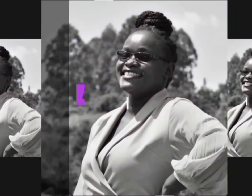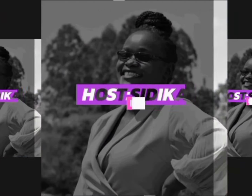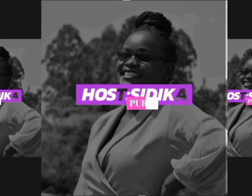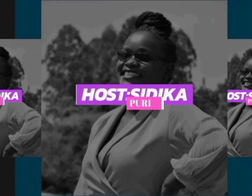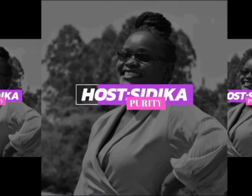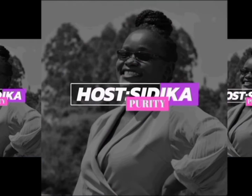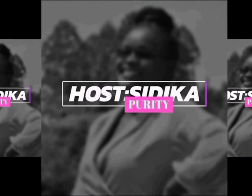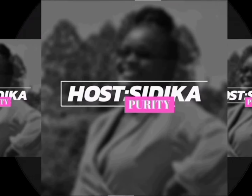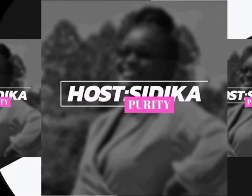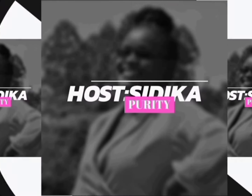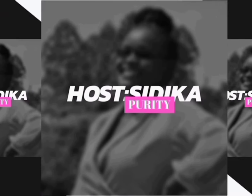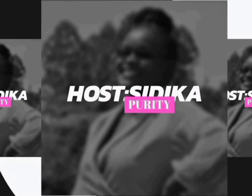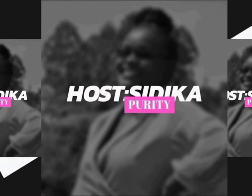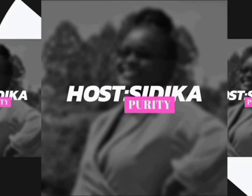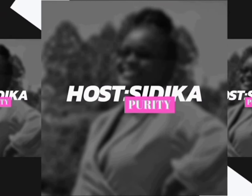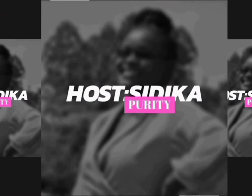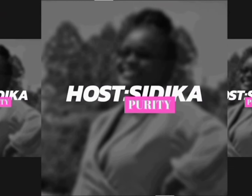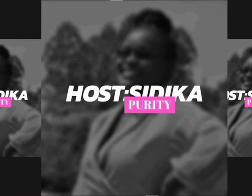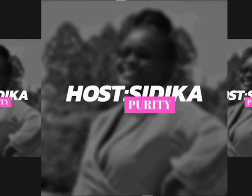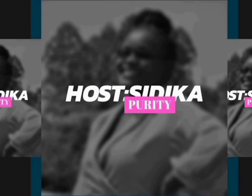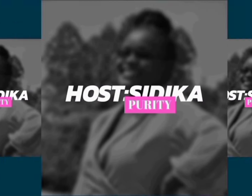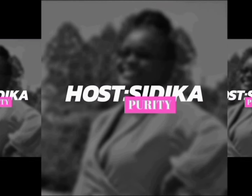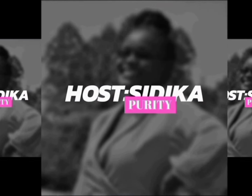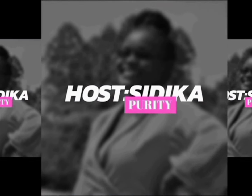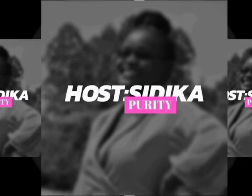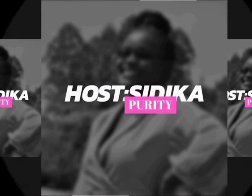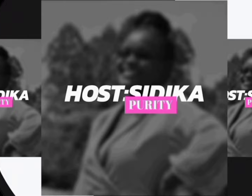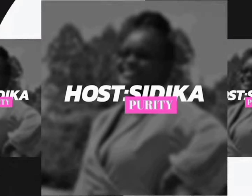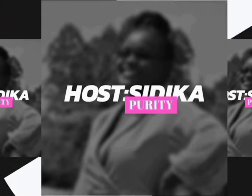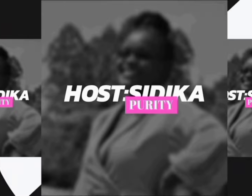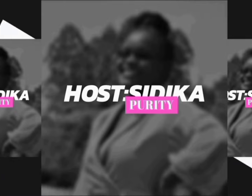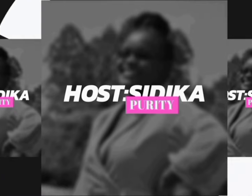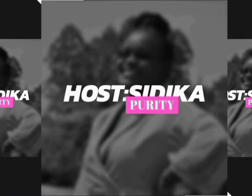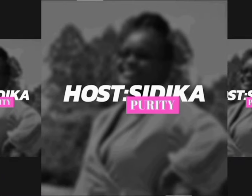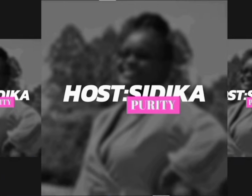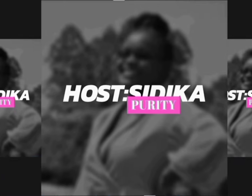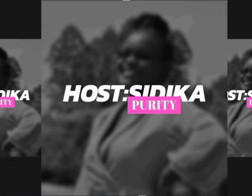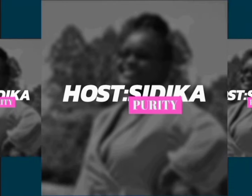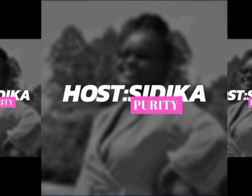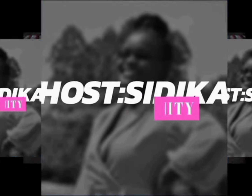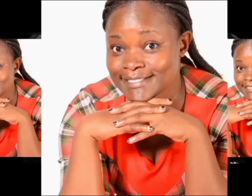work.